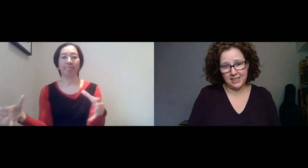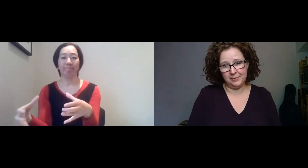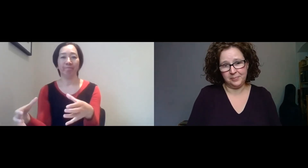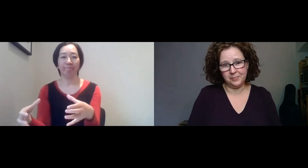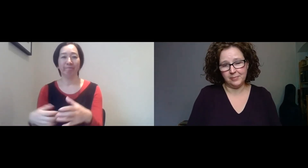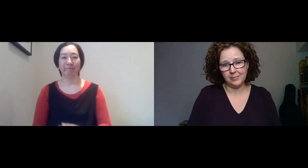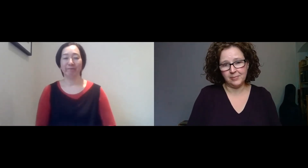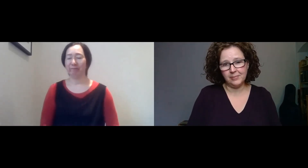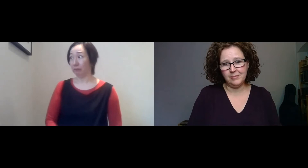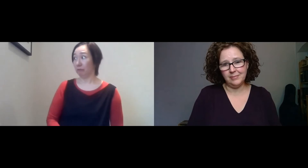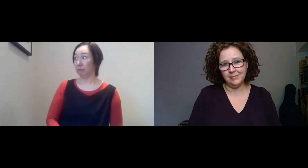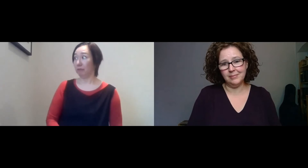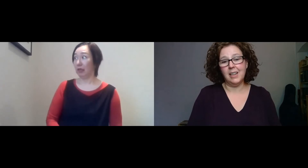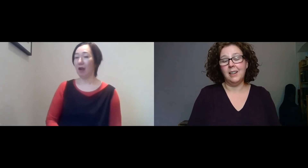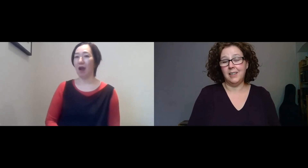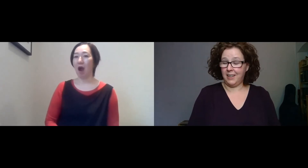deafness."